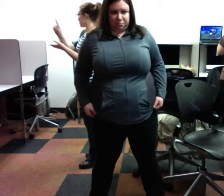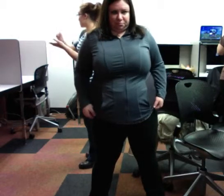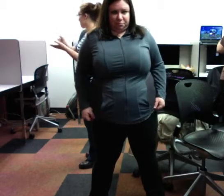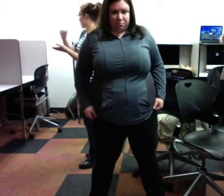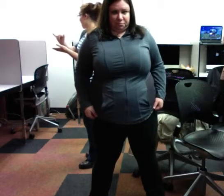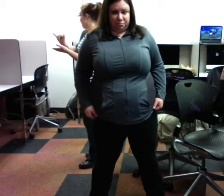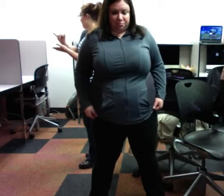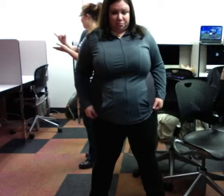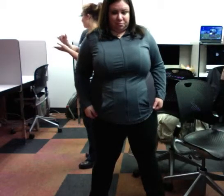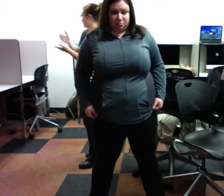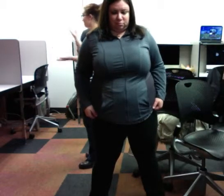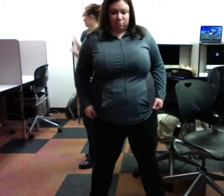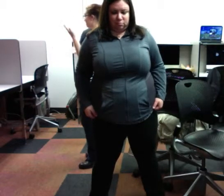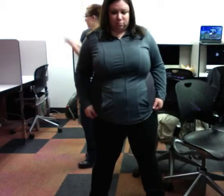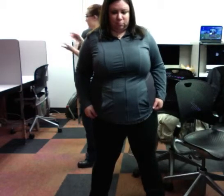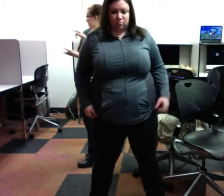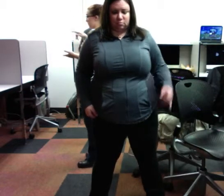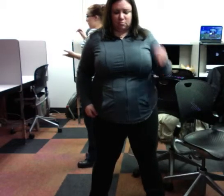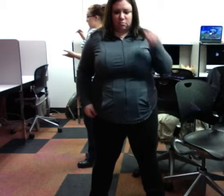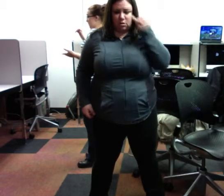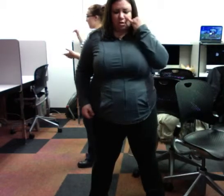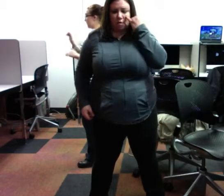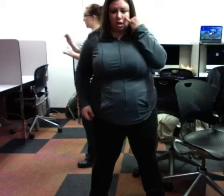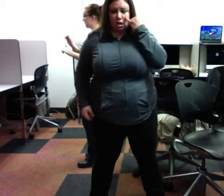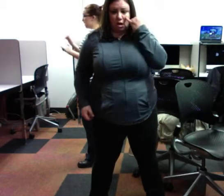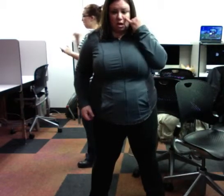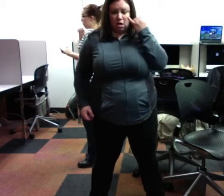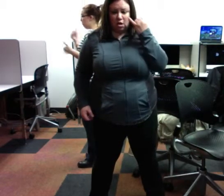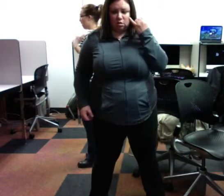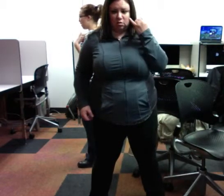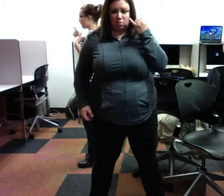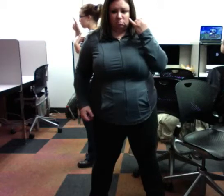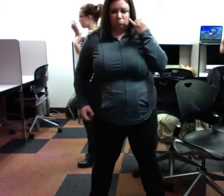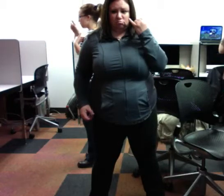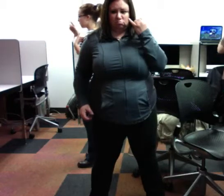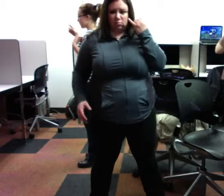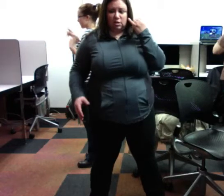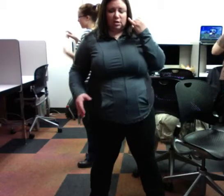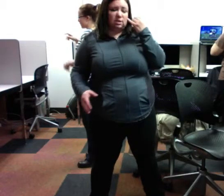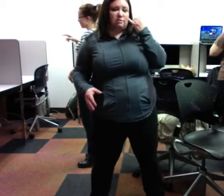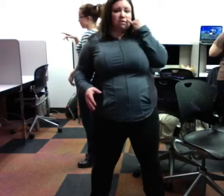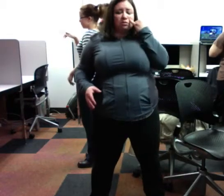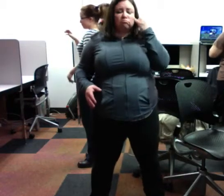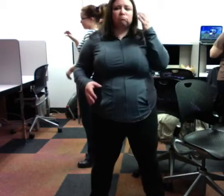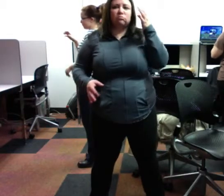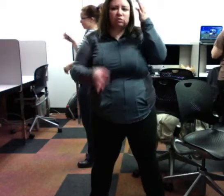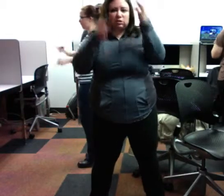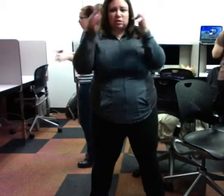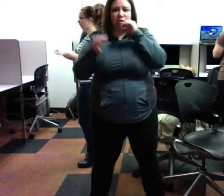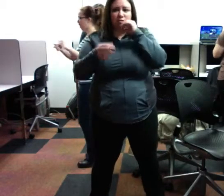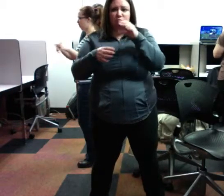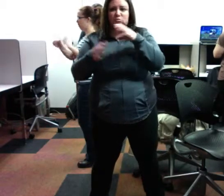If I had never dropped out, I would have never dropped in on that calligraphy class, and personal computers might not have the wonderful typography that they